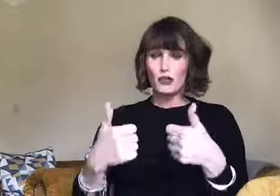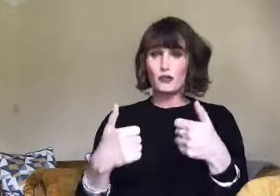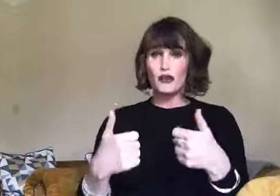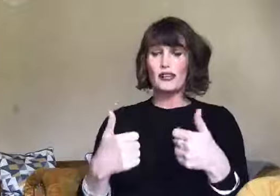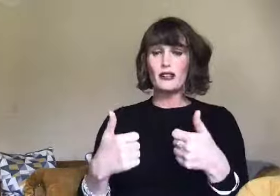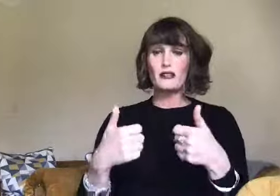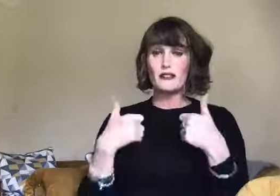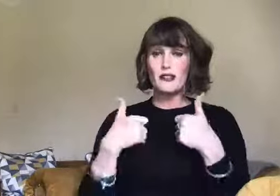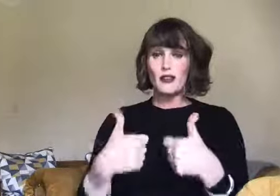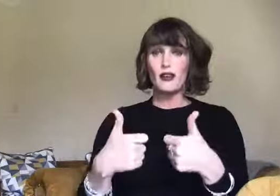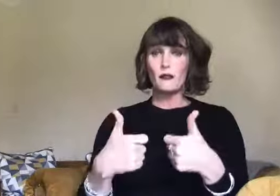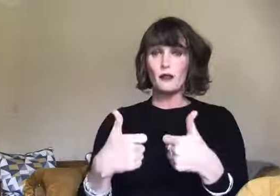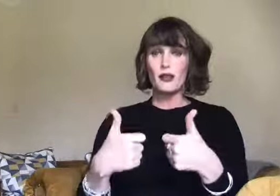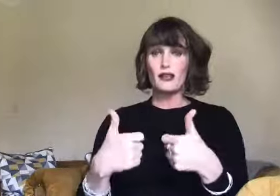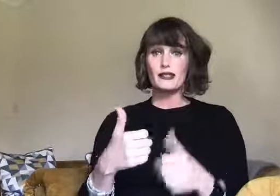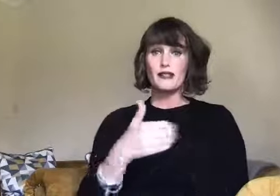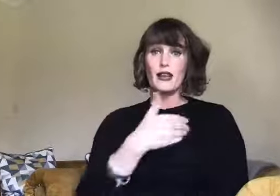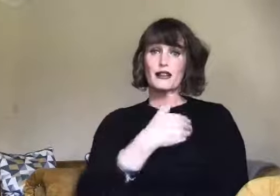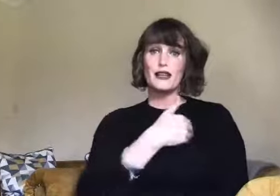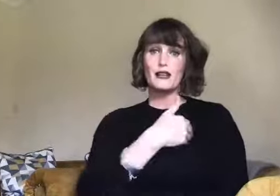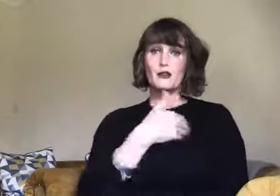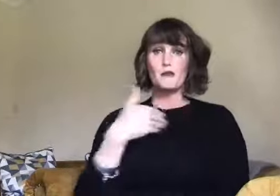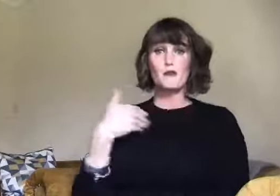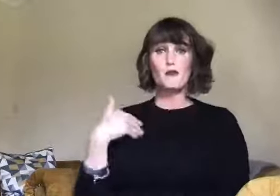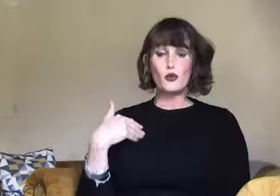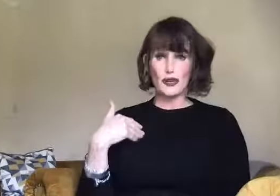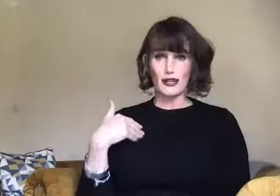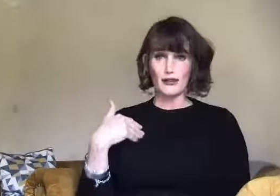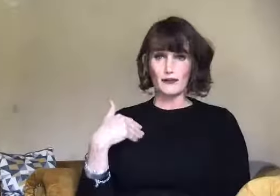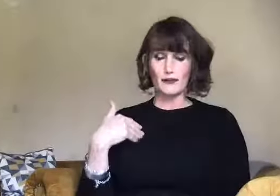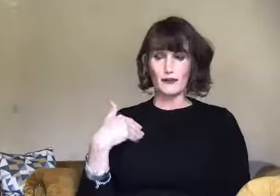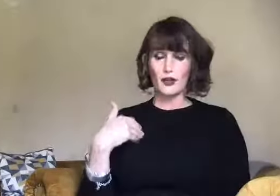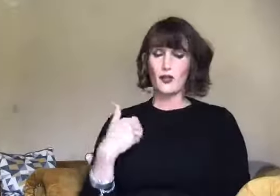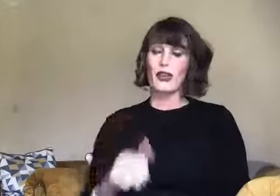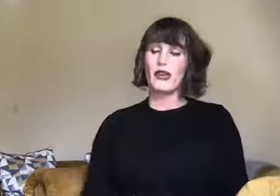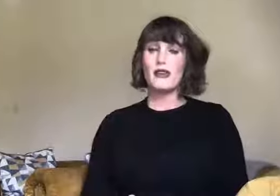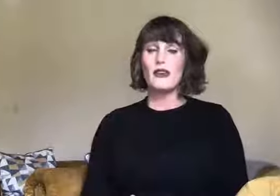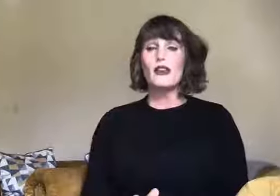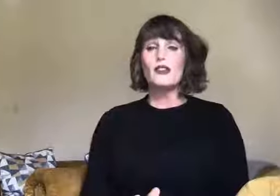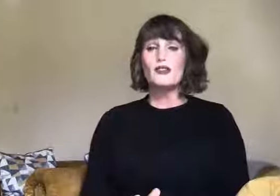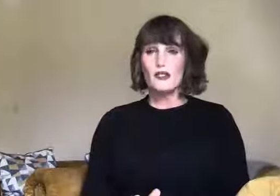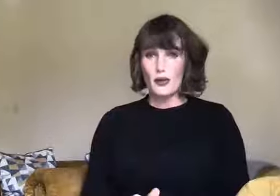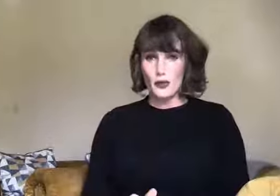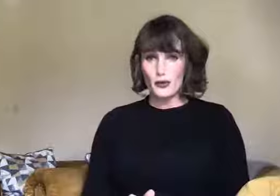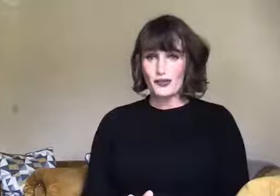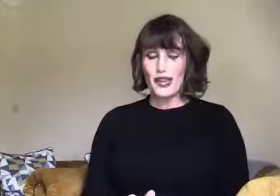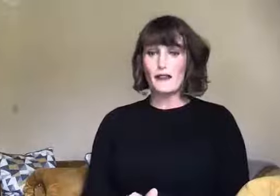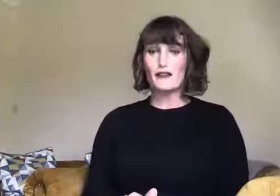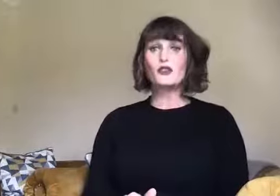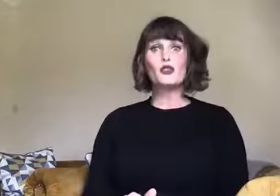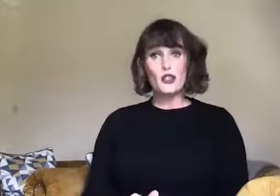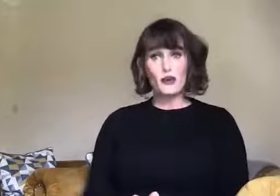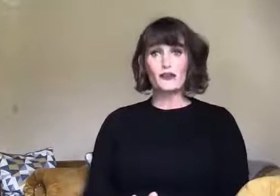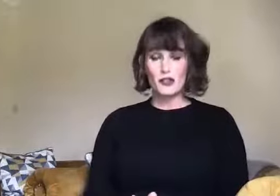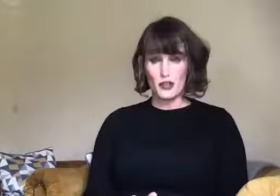is your fingers, upright, and then morning. Okay, so then we also have good